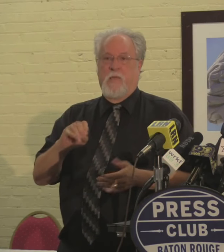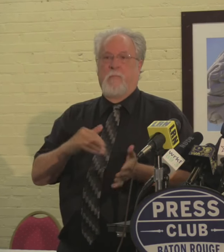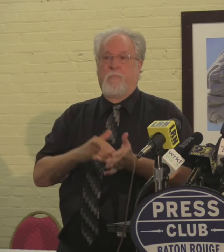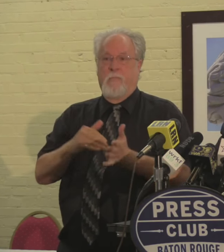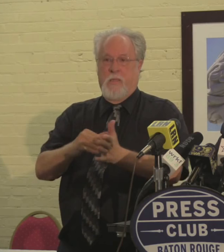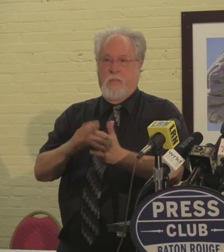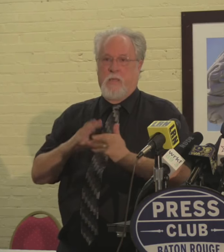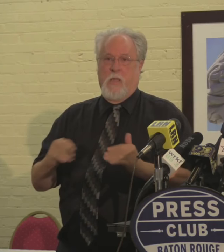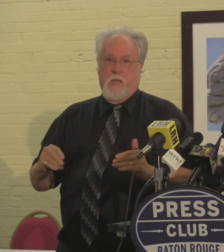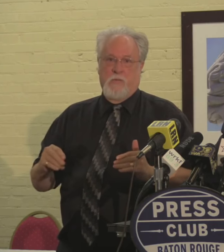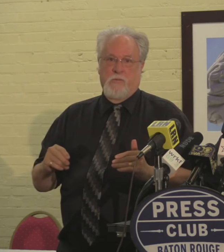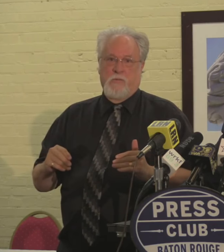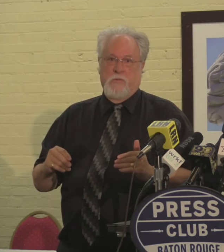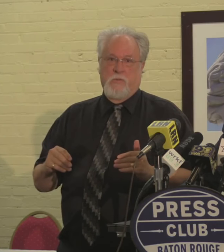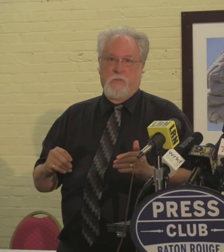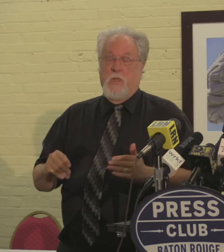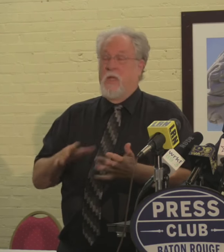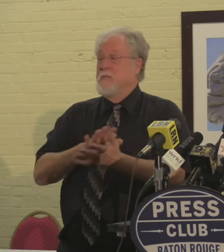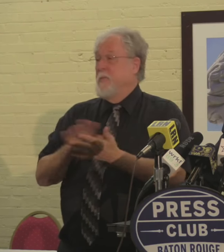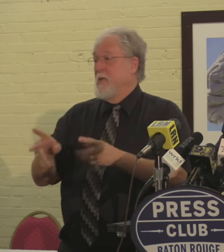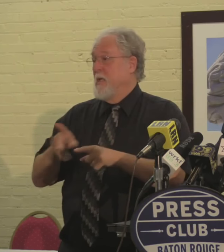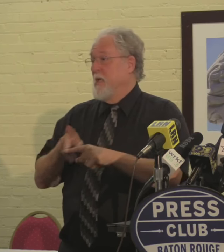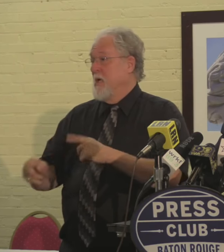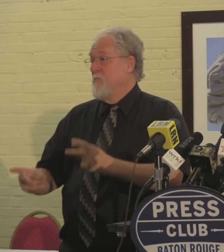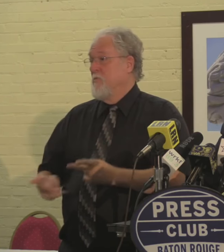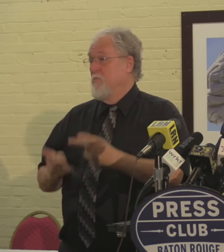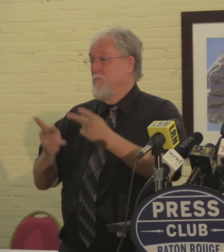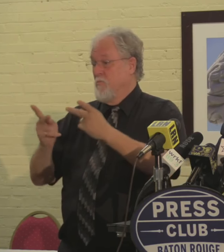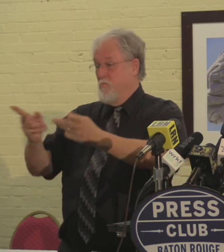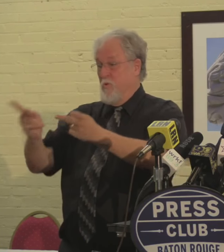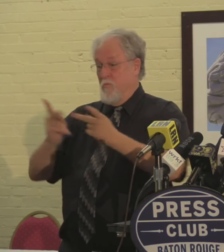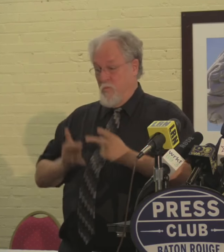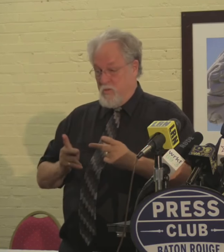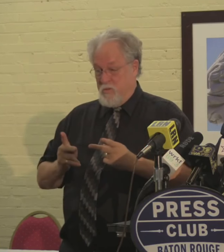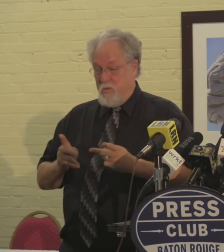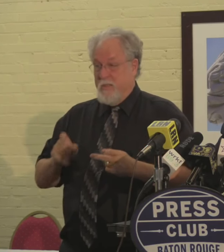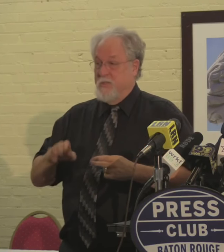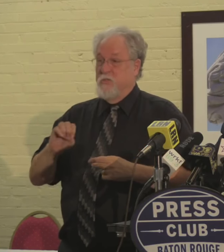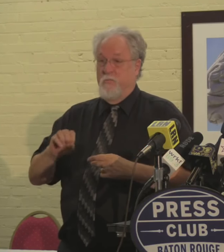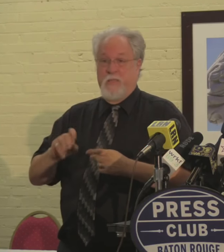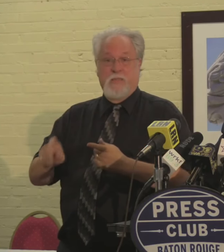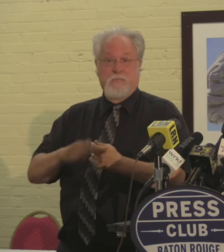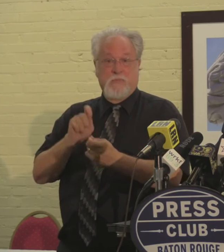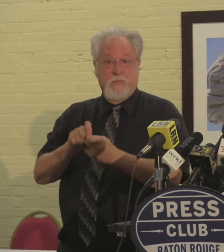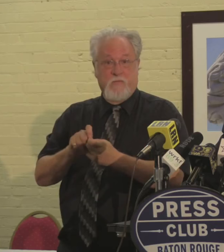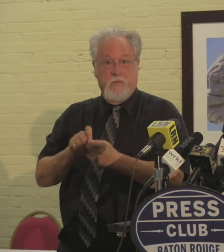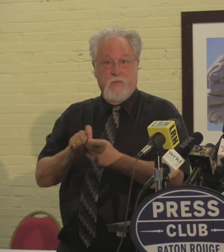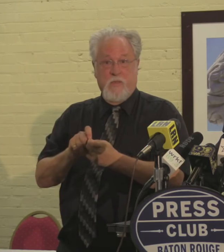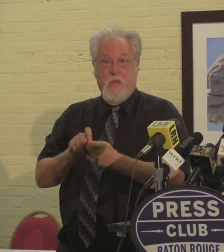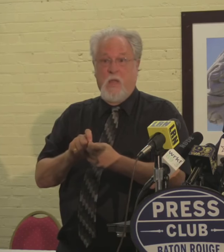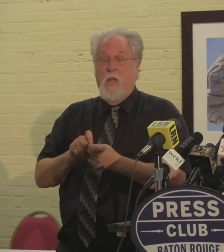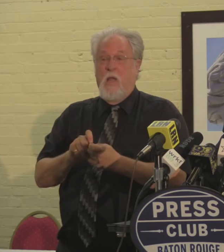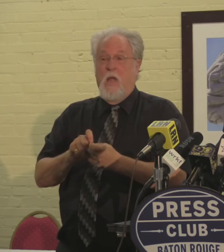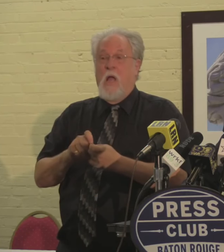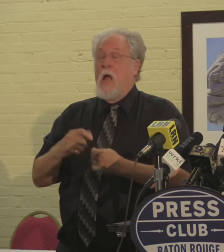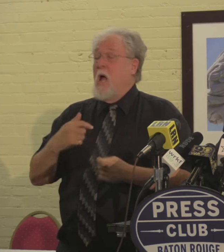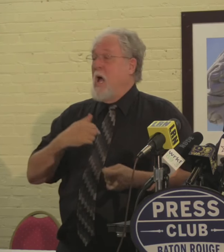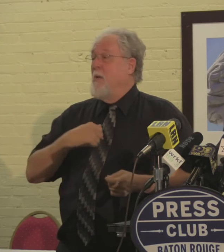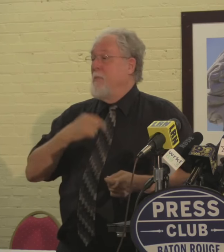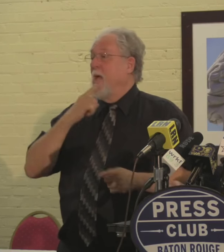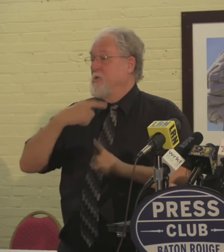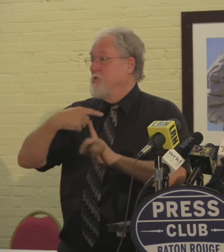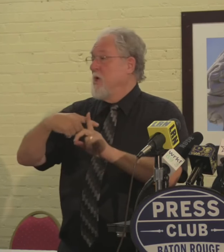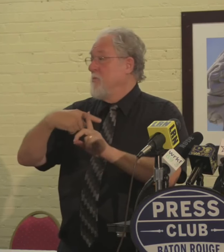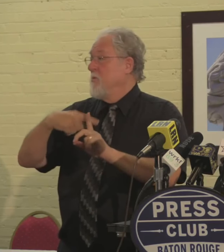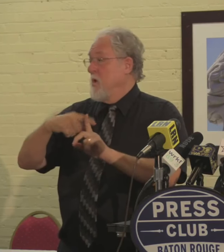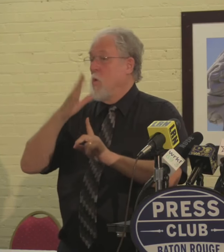million. The spending cut proposal that I received needs to be specific, and I'm actually